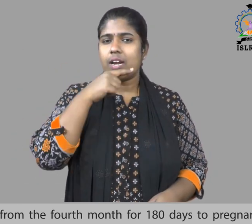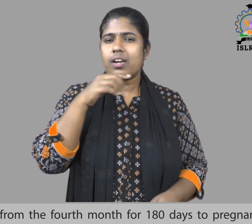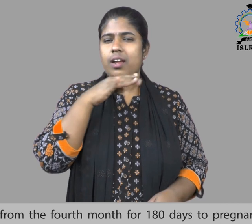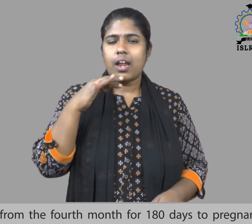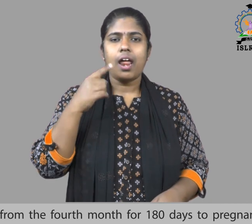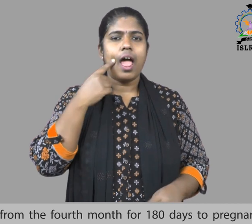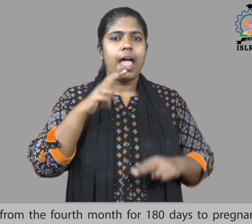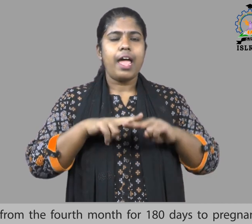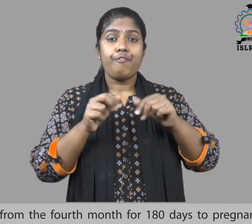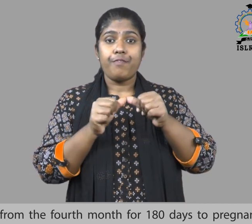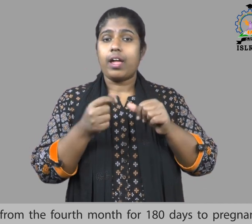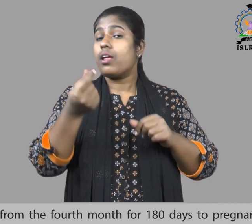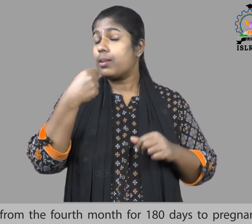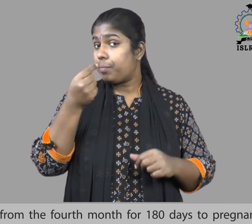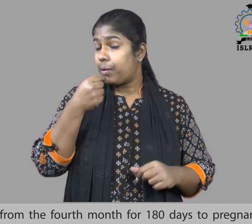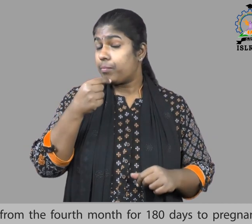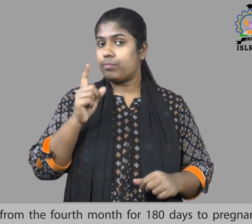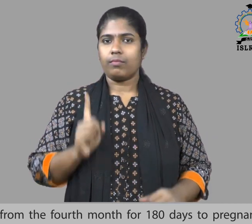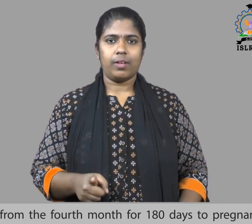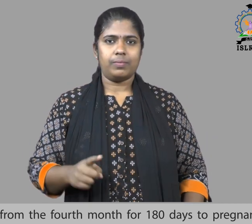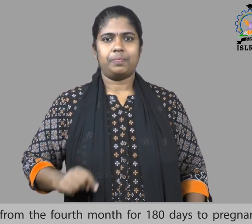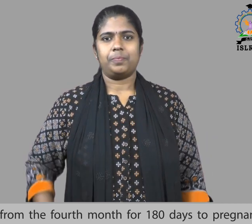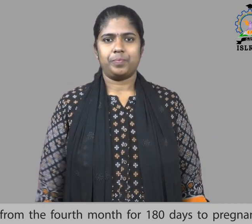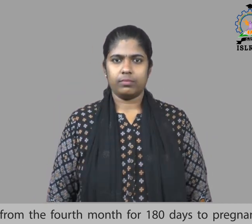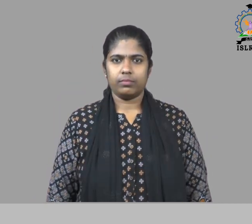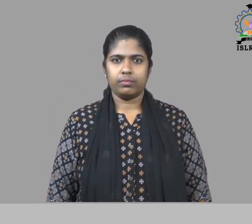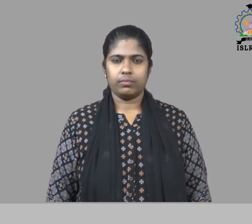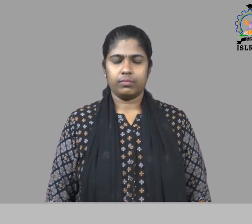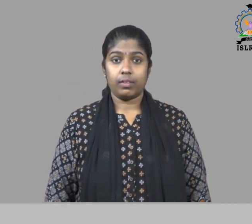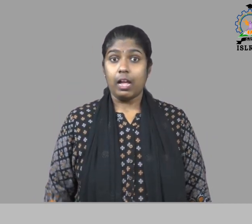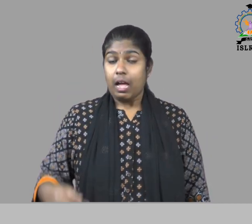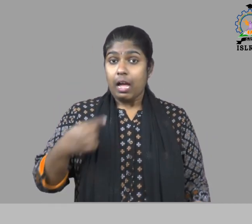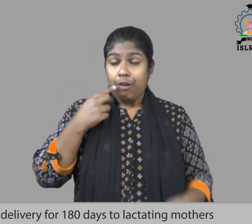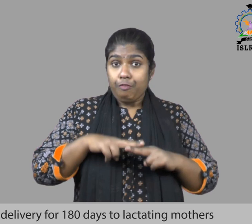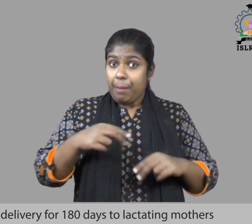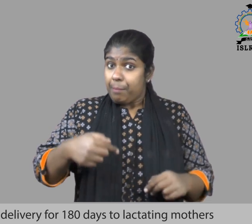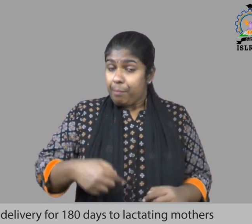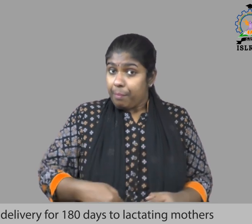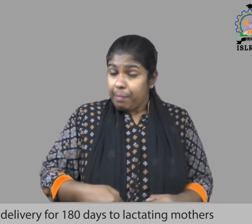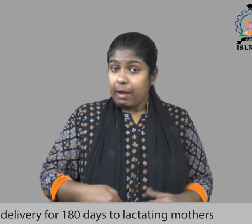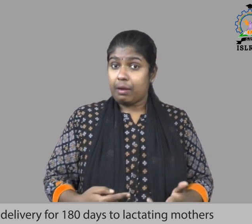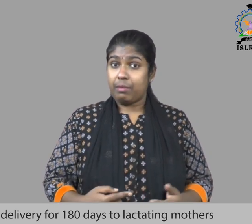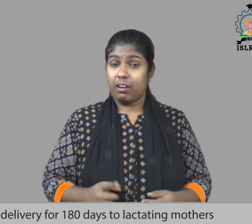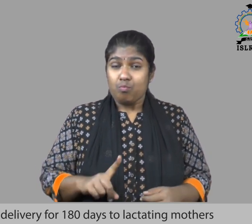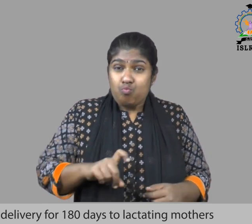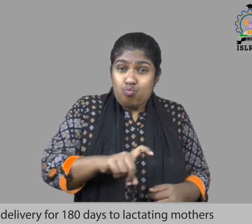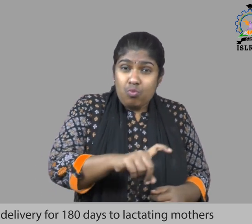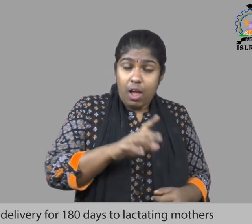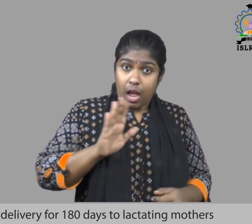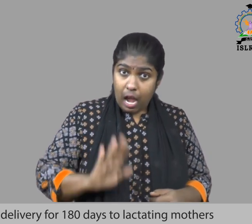for 180 days to pregnant women. One red tablet daily after delivery